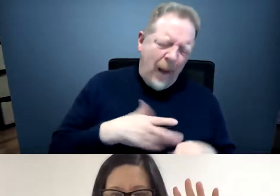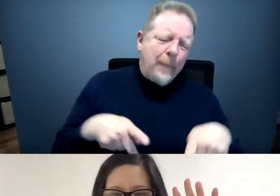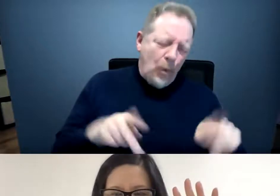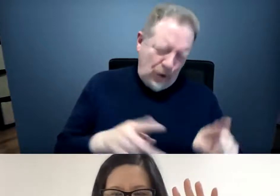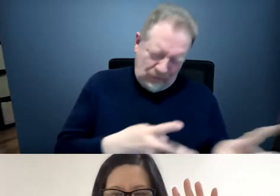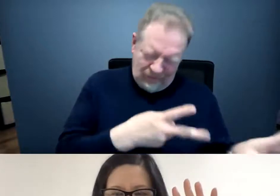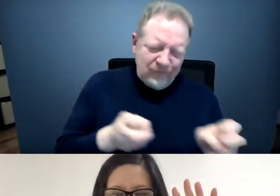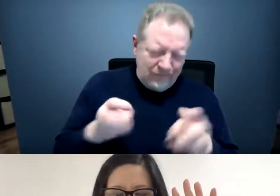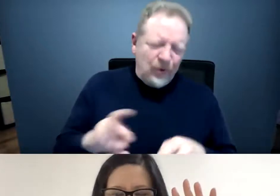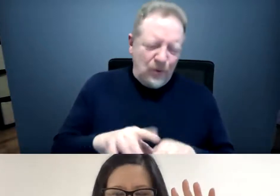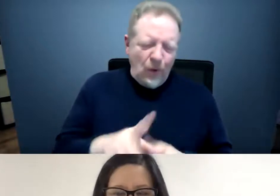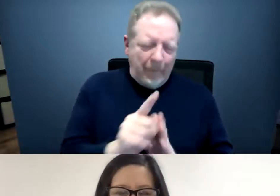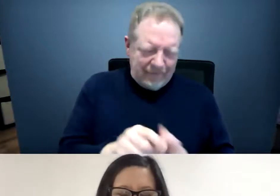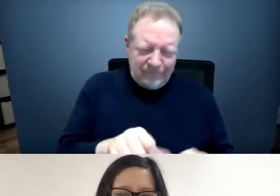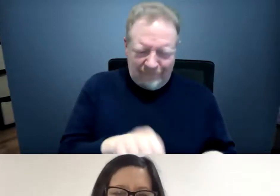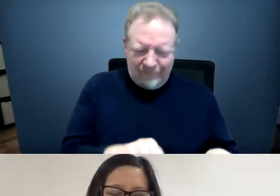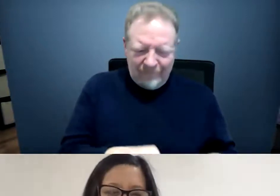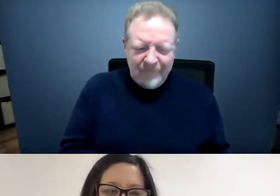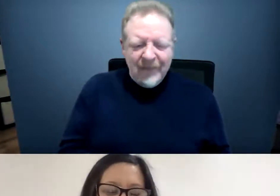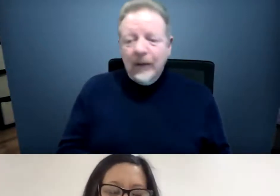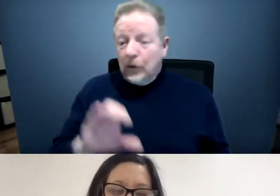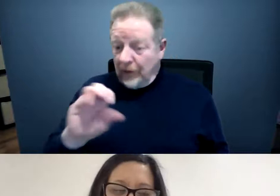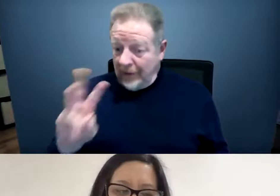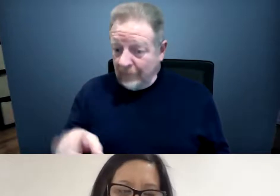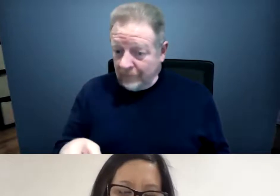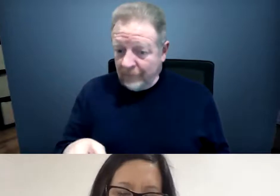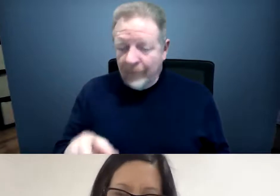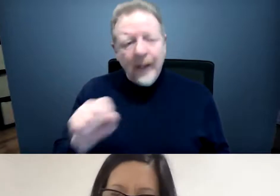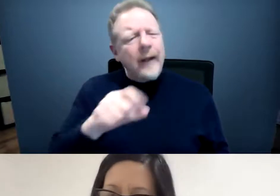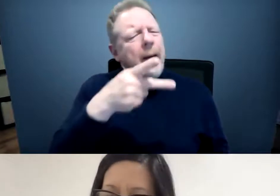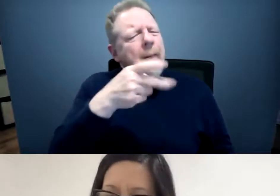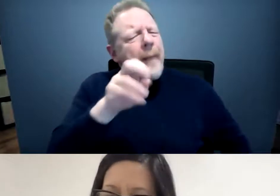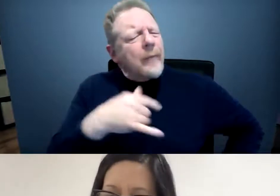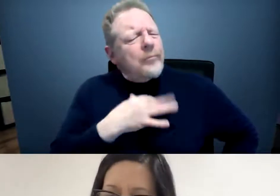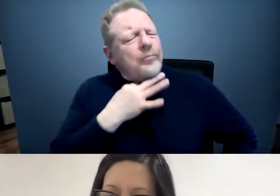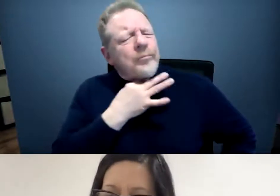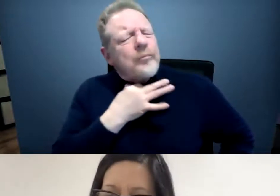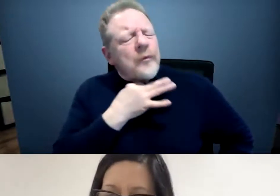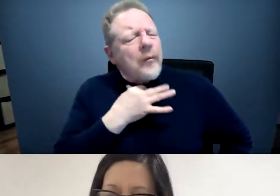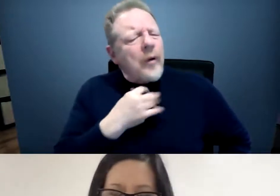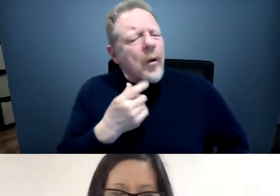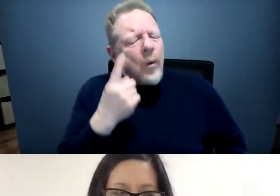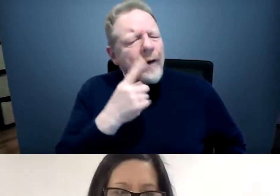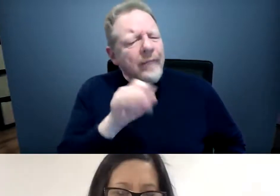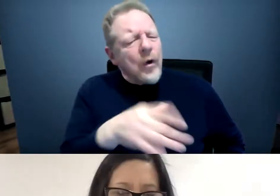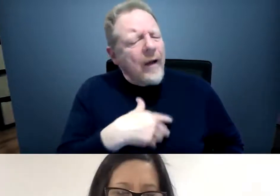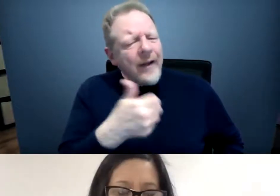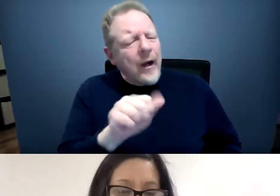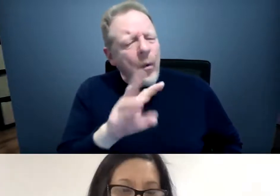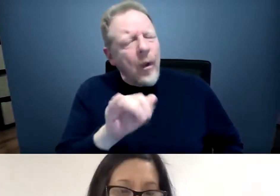Sure. Great. Christine? Penny, I was wondering if there was any way that